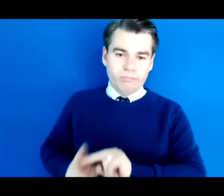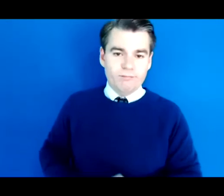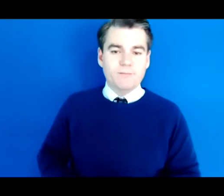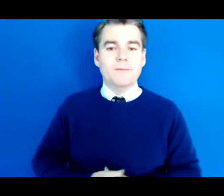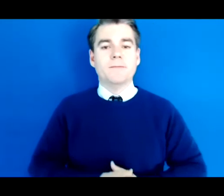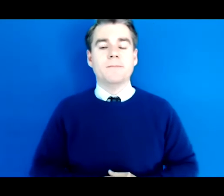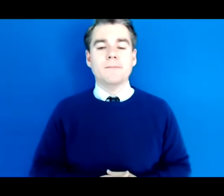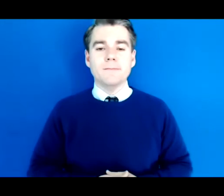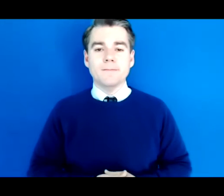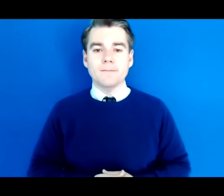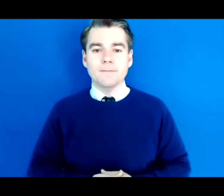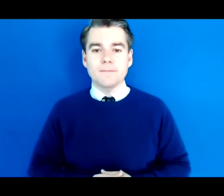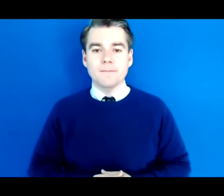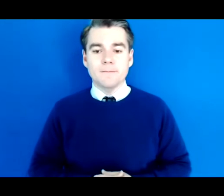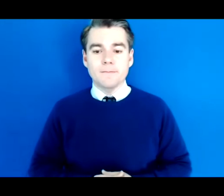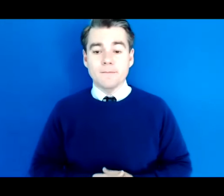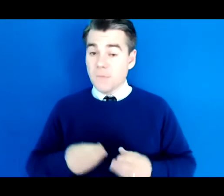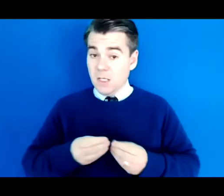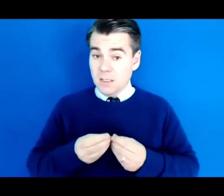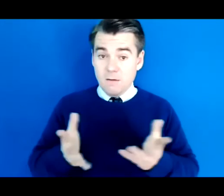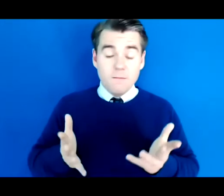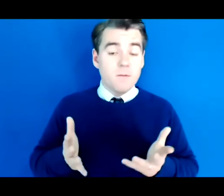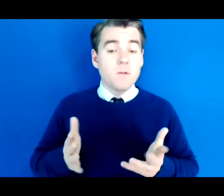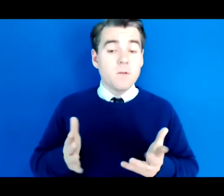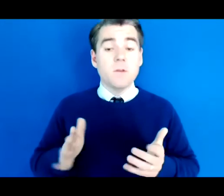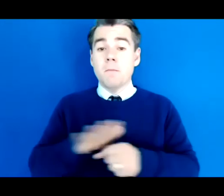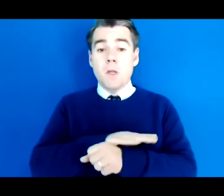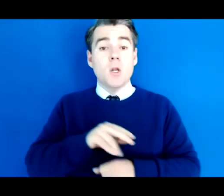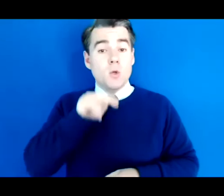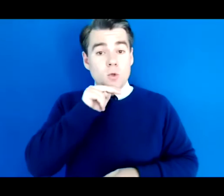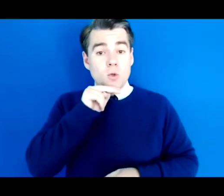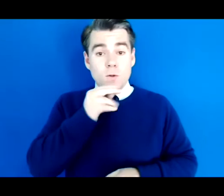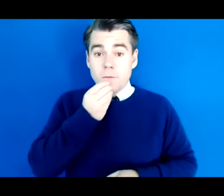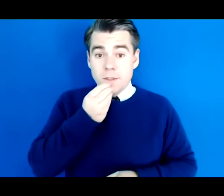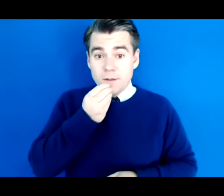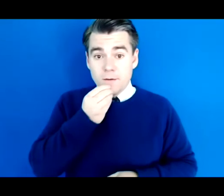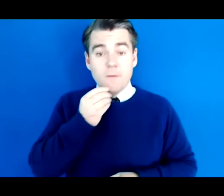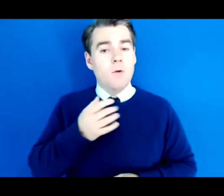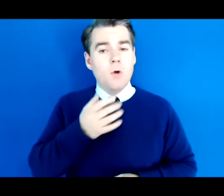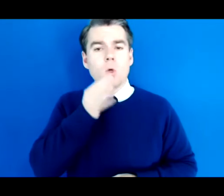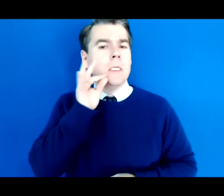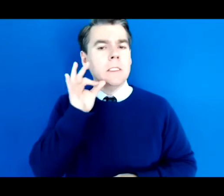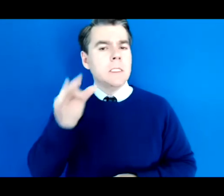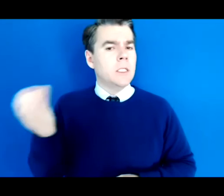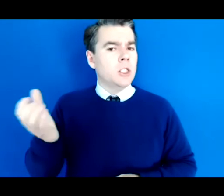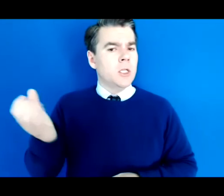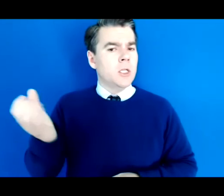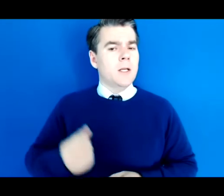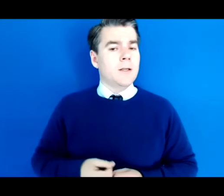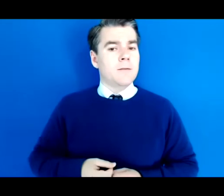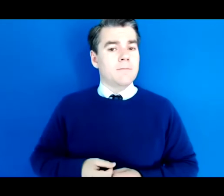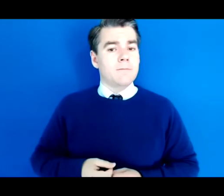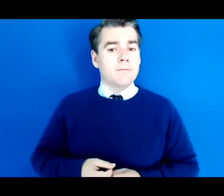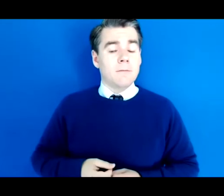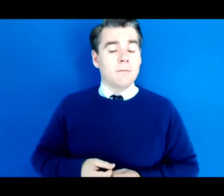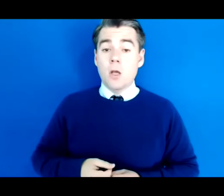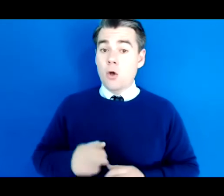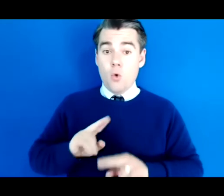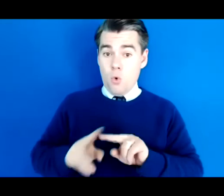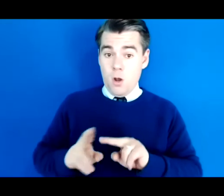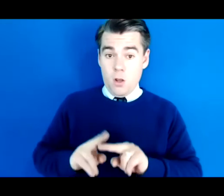It delivers a complete nutritious meal in the form of a delicious shake, promotes weight loss while providing healthy